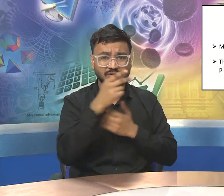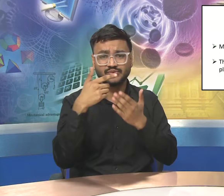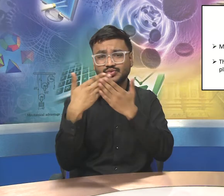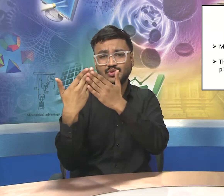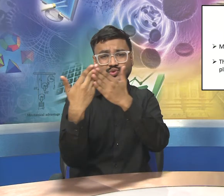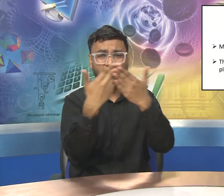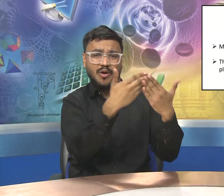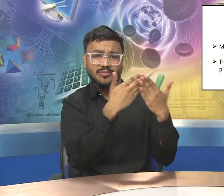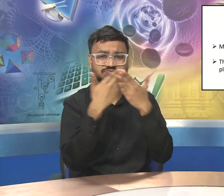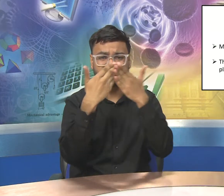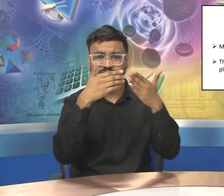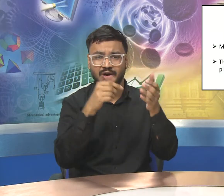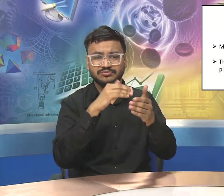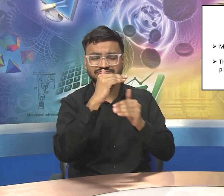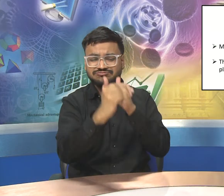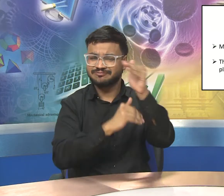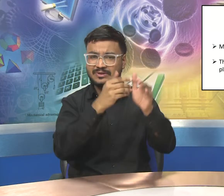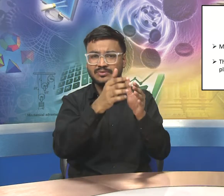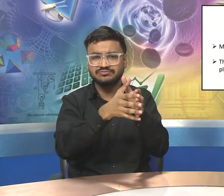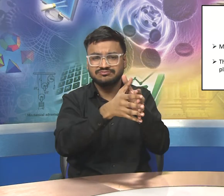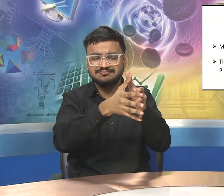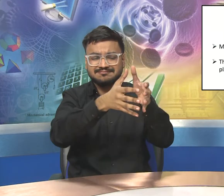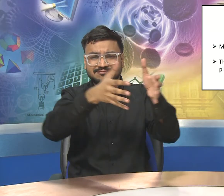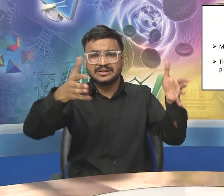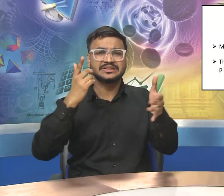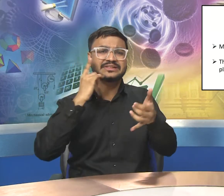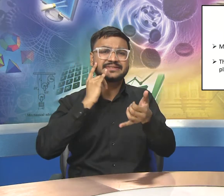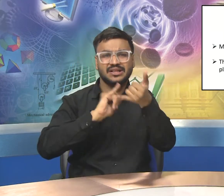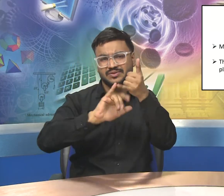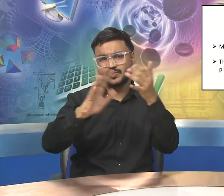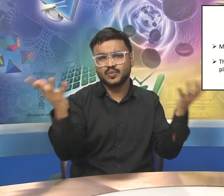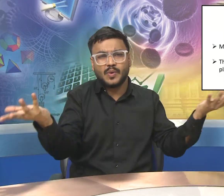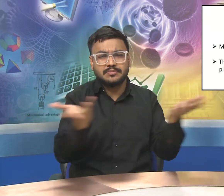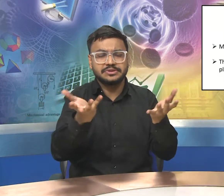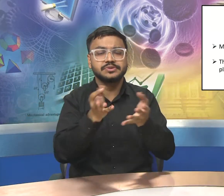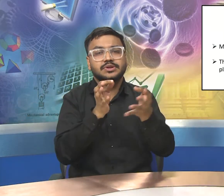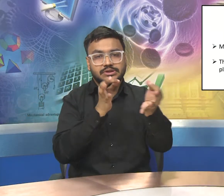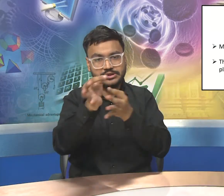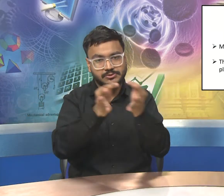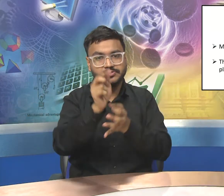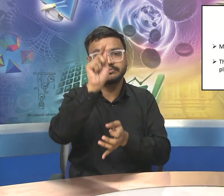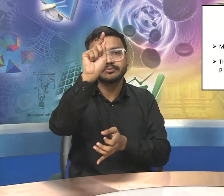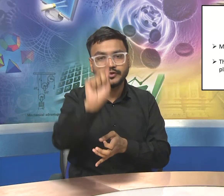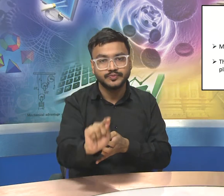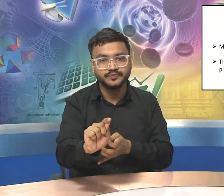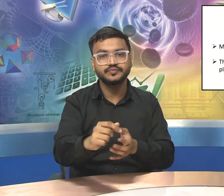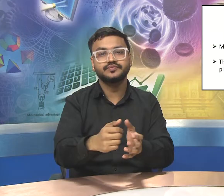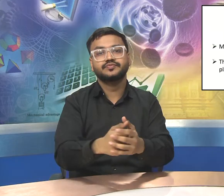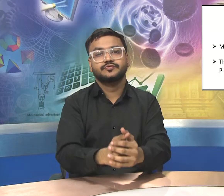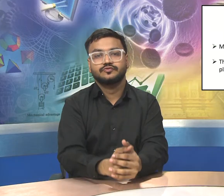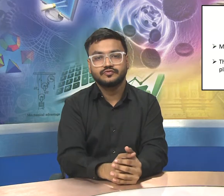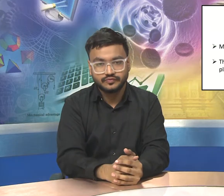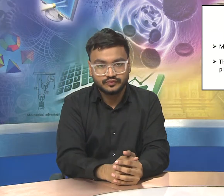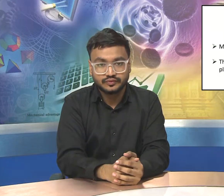Now we will look at the role of deaf residential schools in the development of ISL.